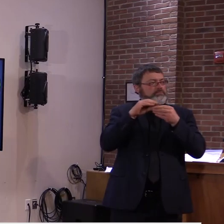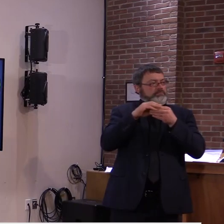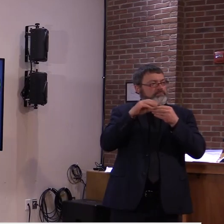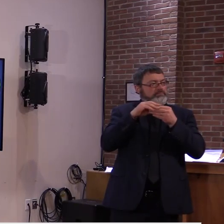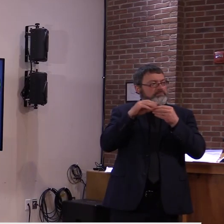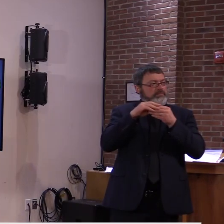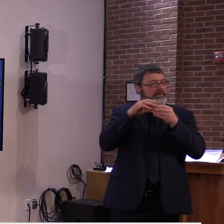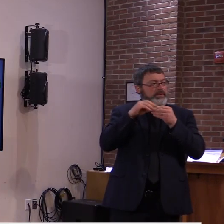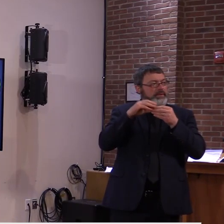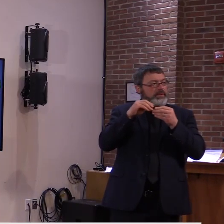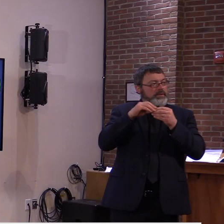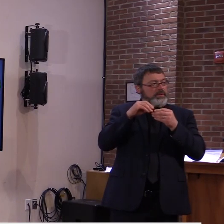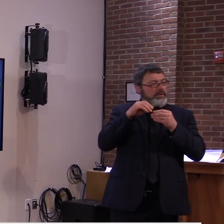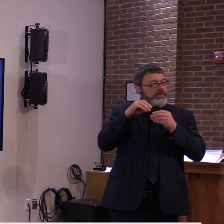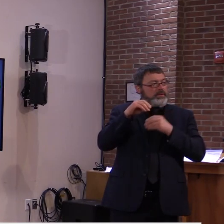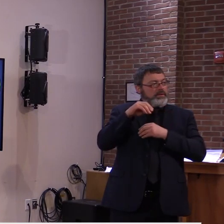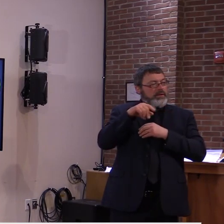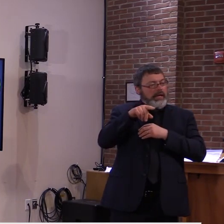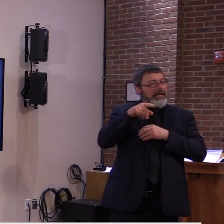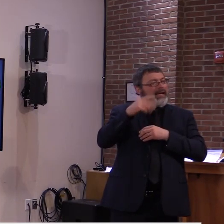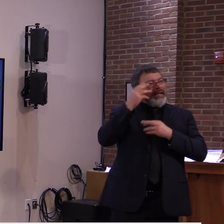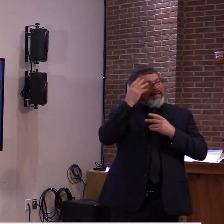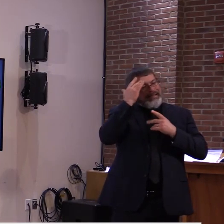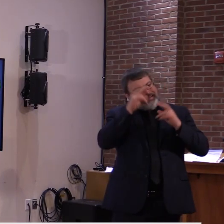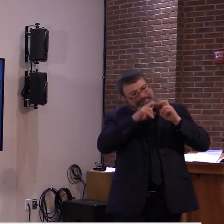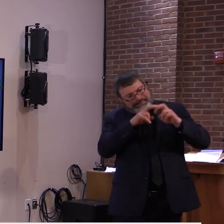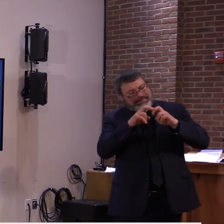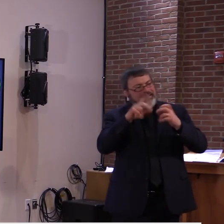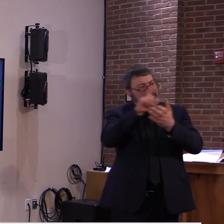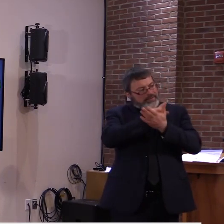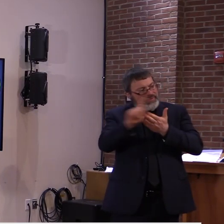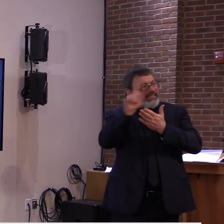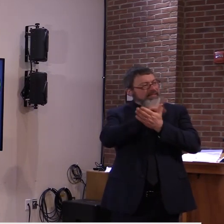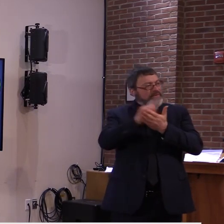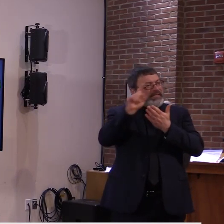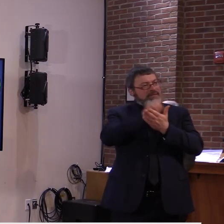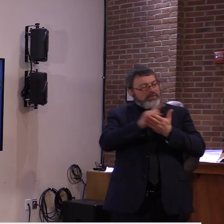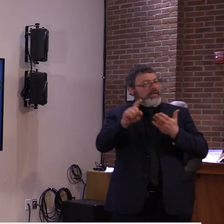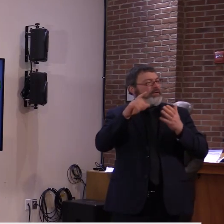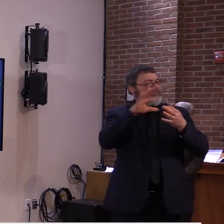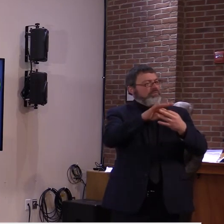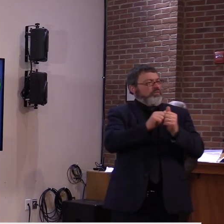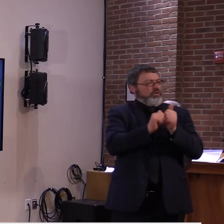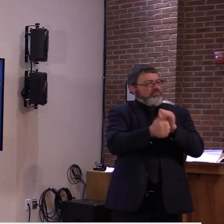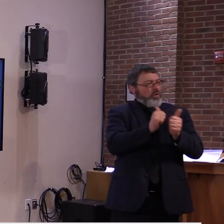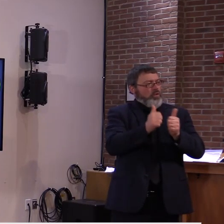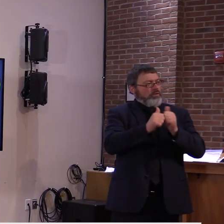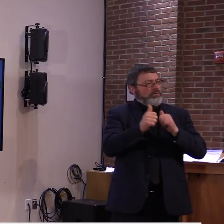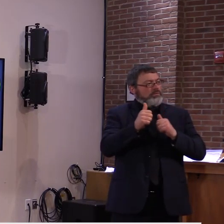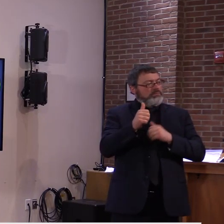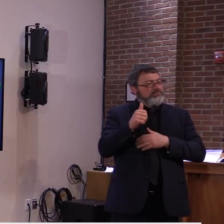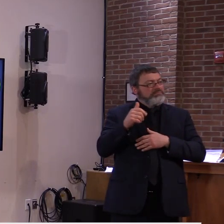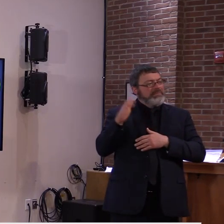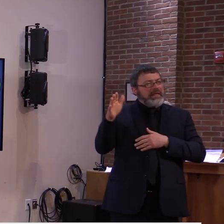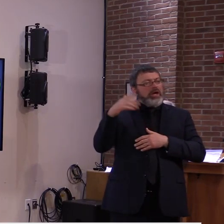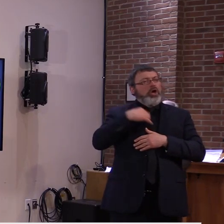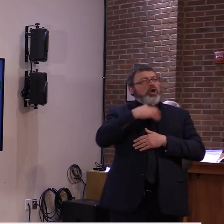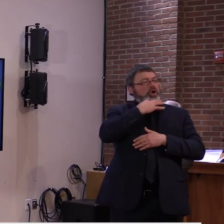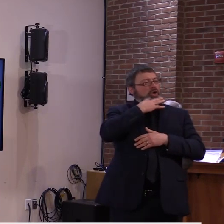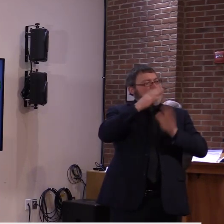Hi. Yeah, this is, I think, a student for Governor Scott. Governor, I know you said earlier that you are going to continue